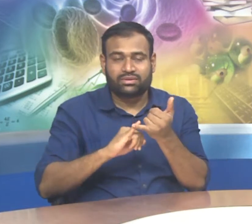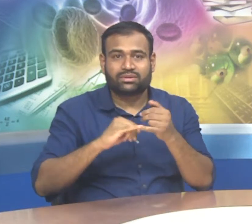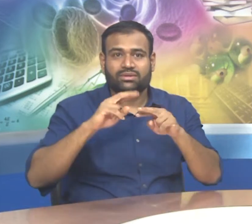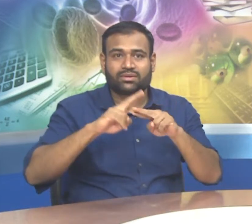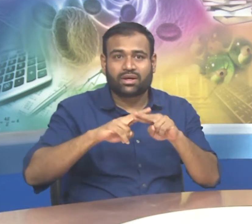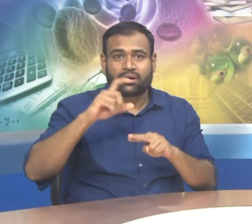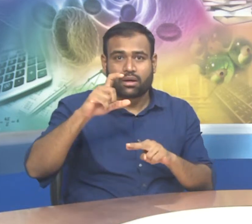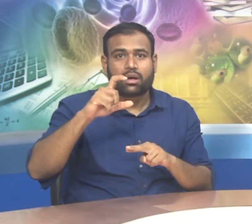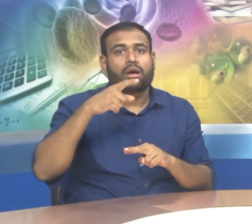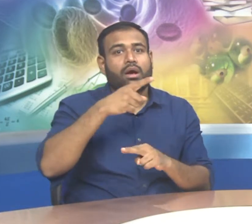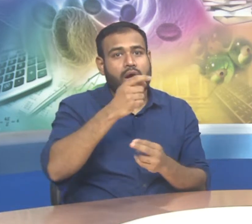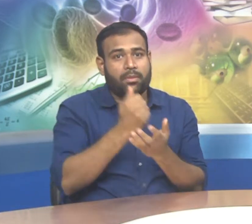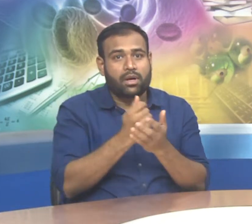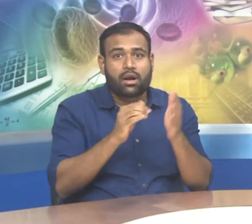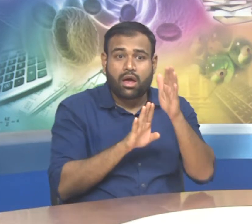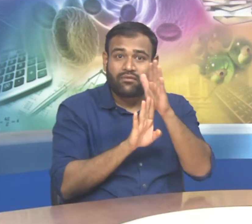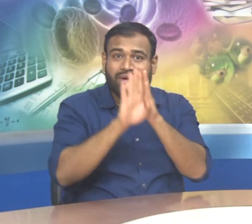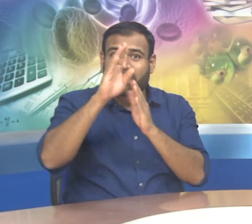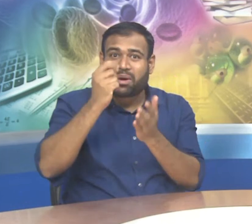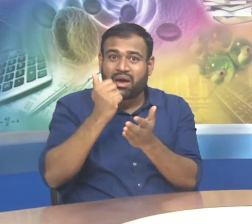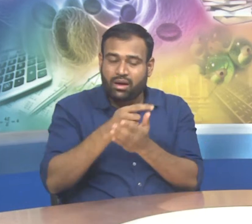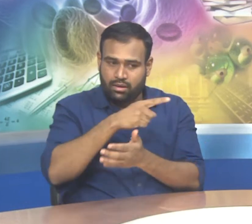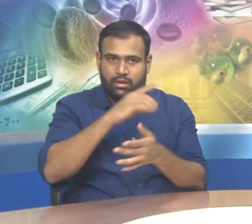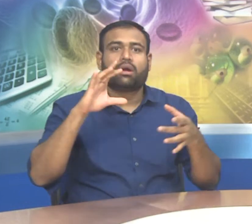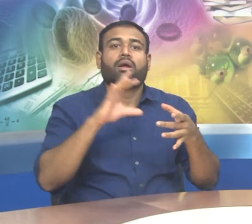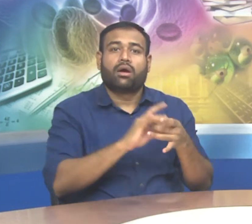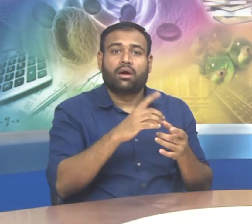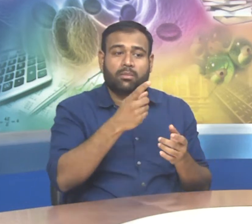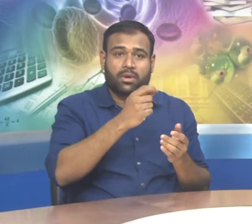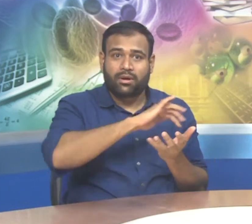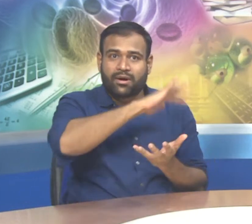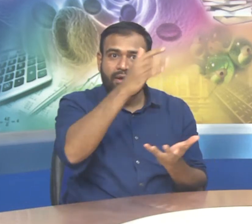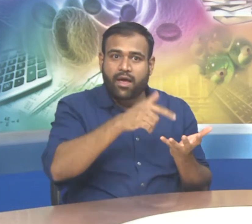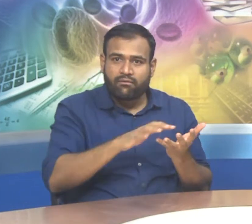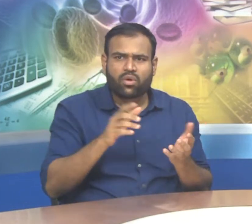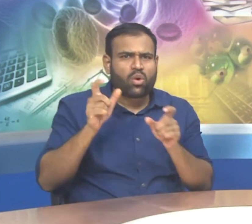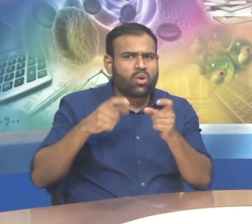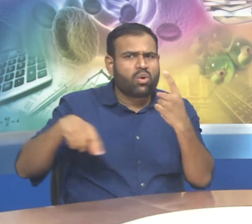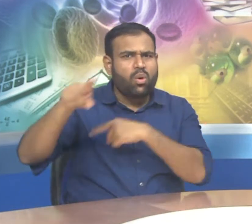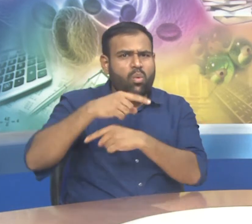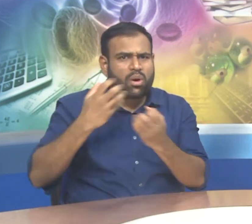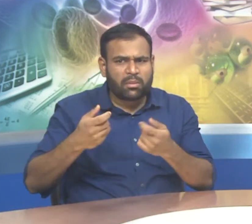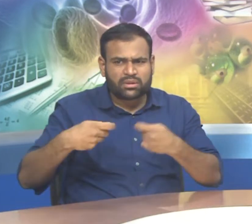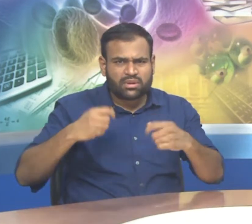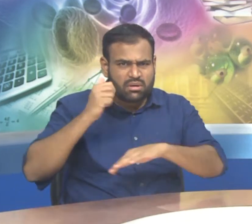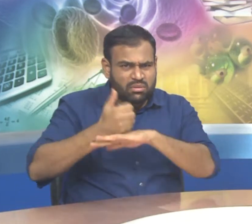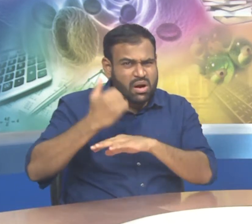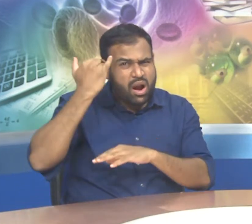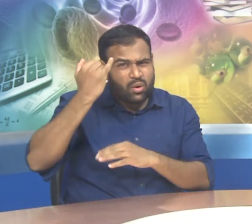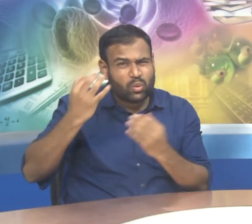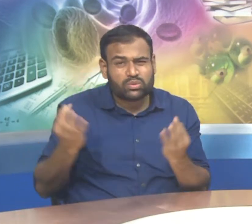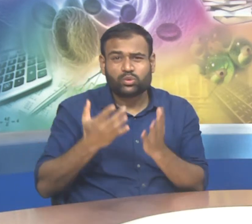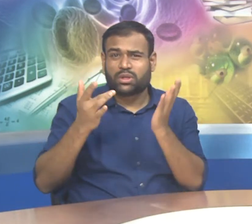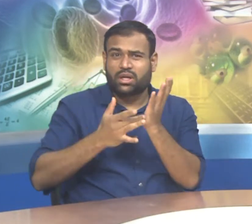Financial Corporation, which is SFCS, they are all examples of development banks in India.